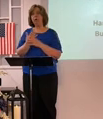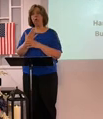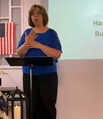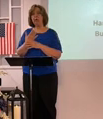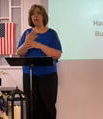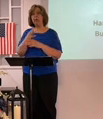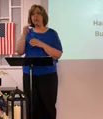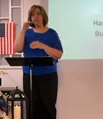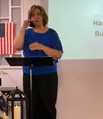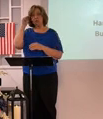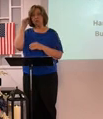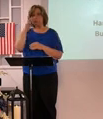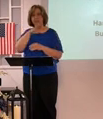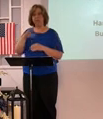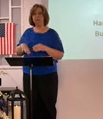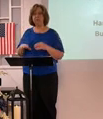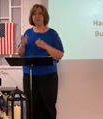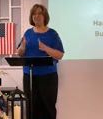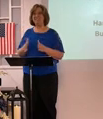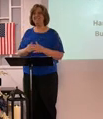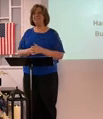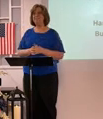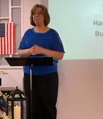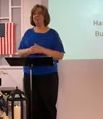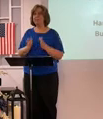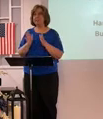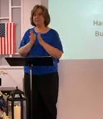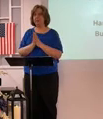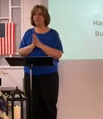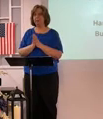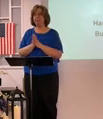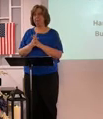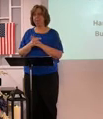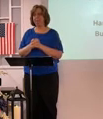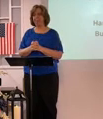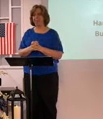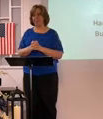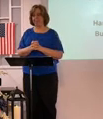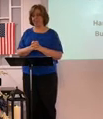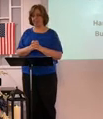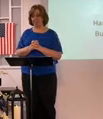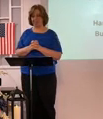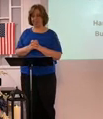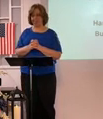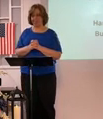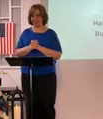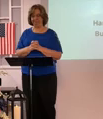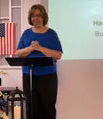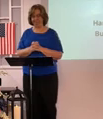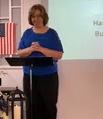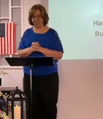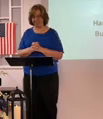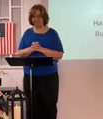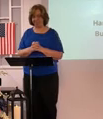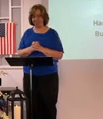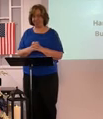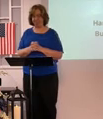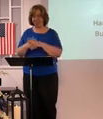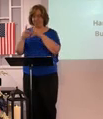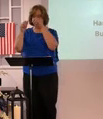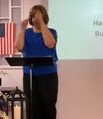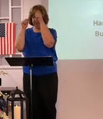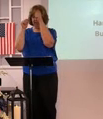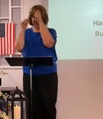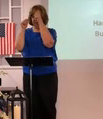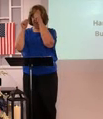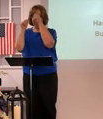just looking forward to today. So I'm going to say a prayer and then allow them to come up. Most gracious Heavenly Father,